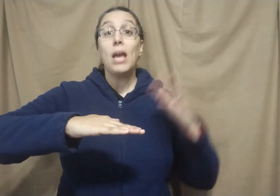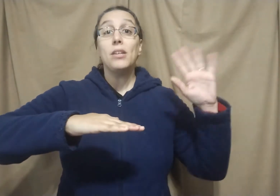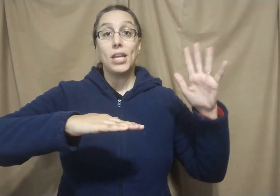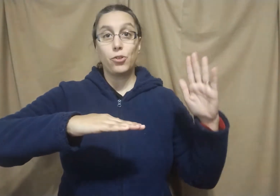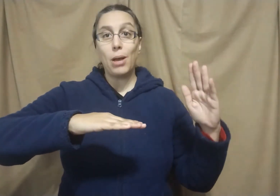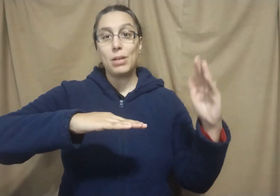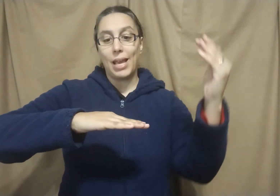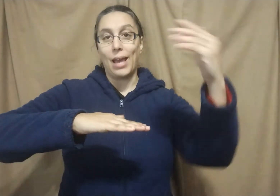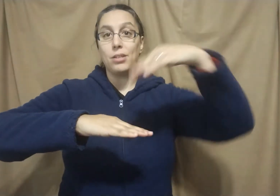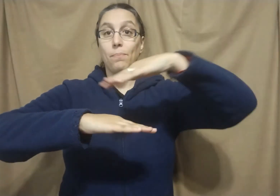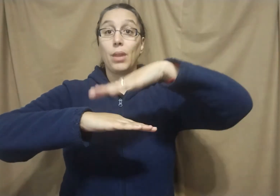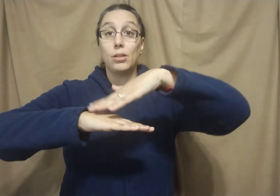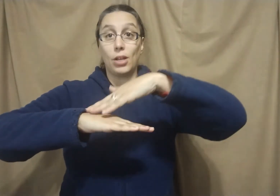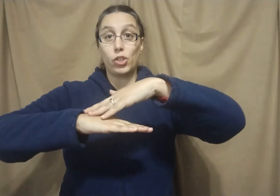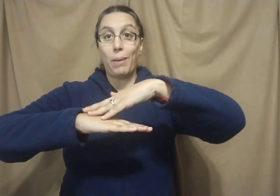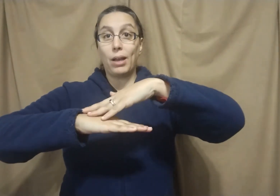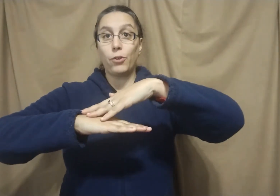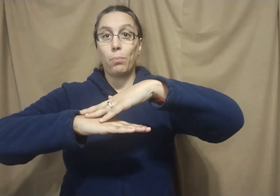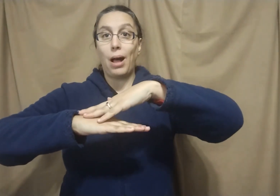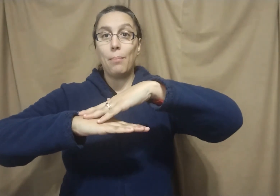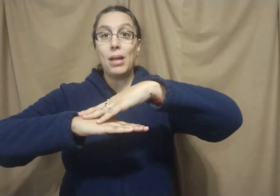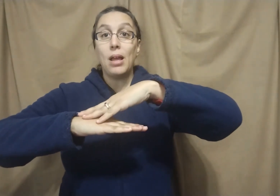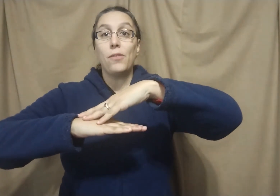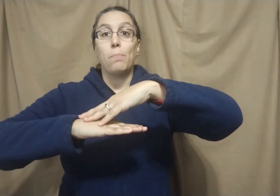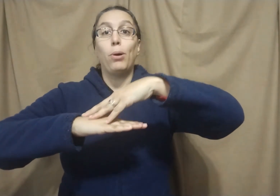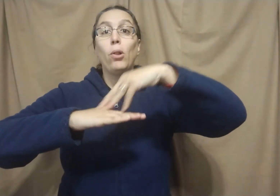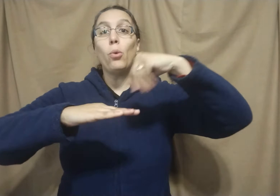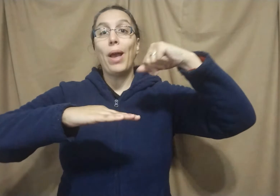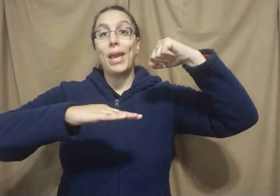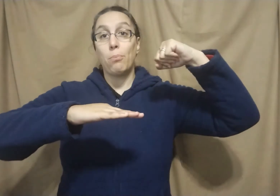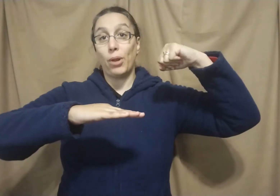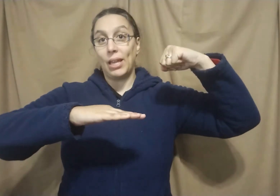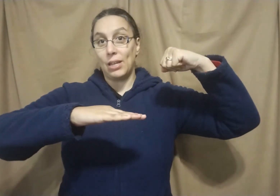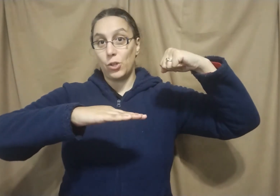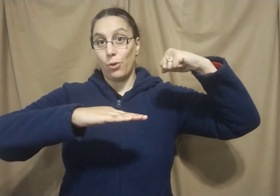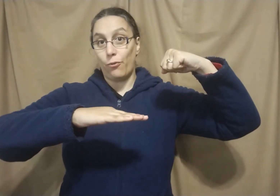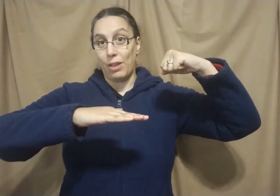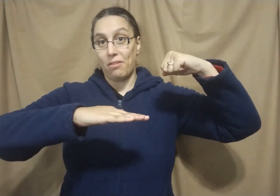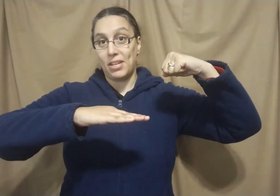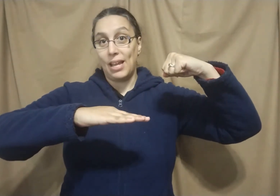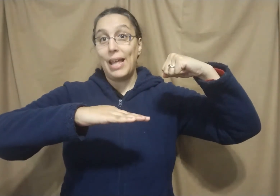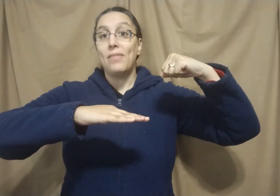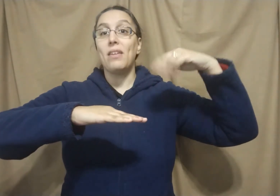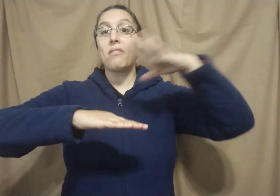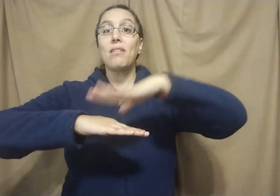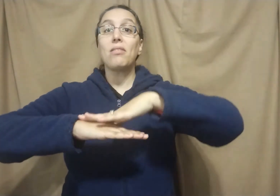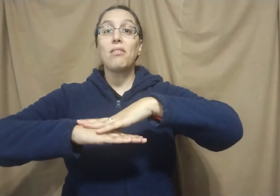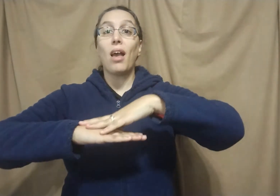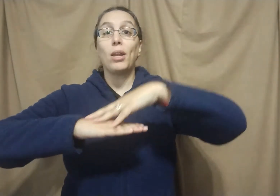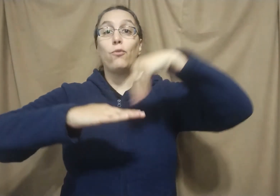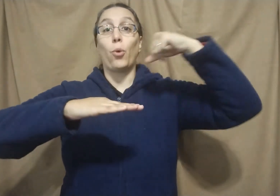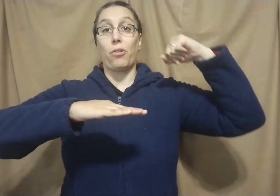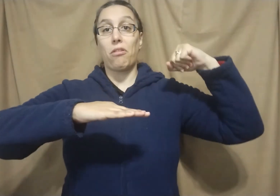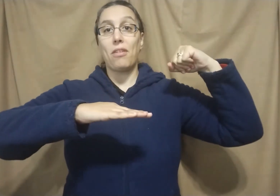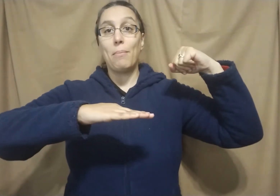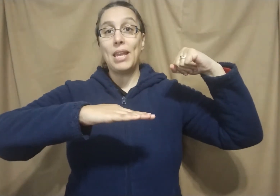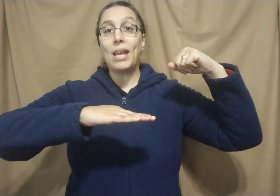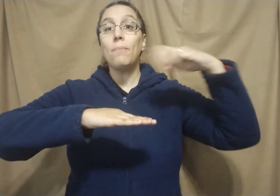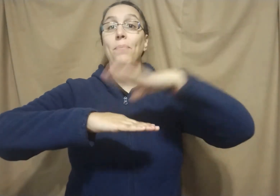Take your dominant hand, touch the back of your palm, then pull away and bring it into a fist. This is the sign for summoning,